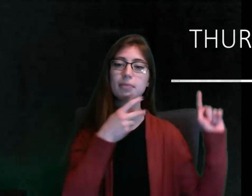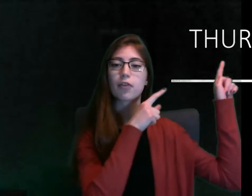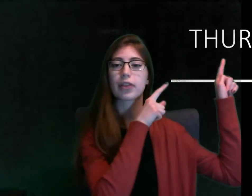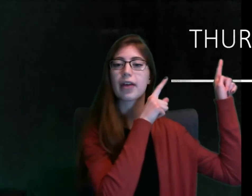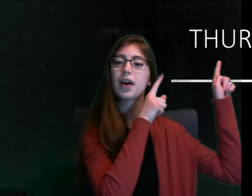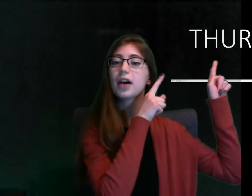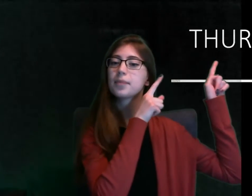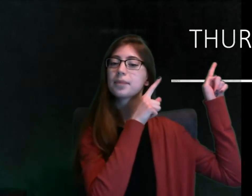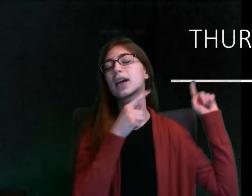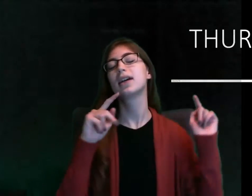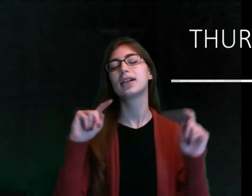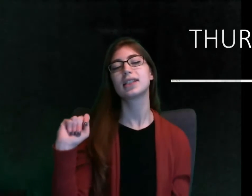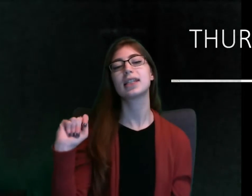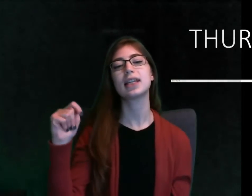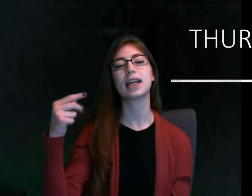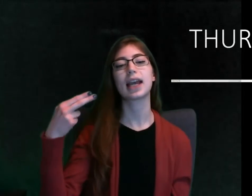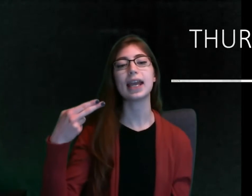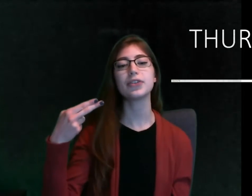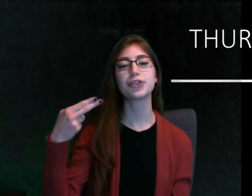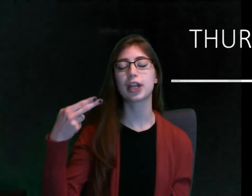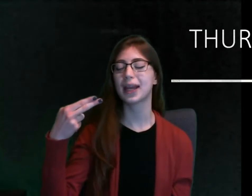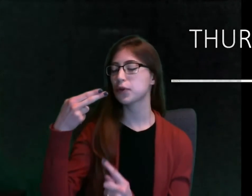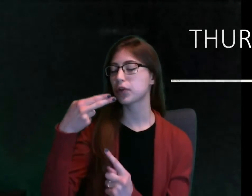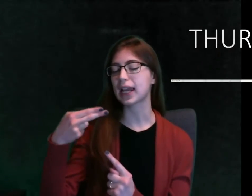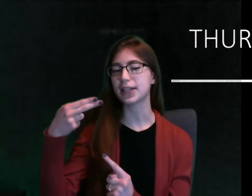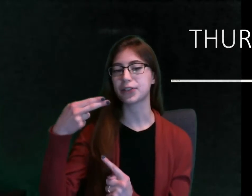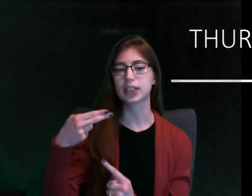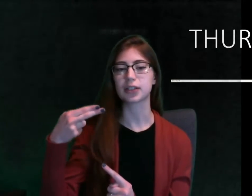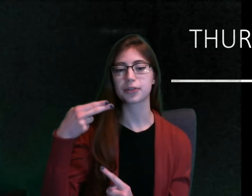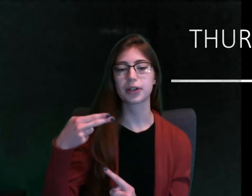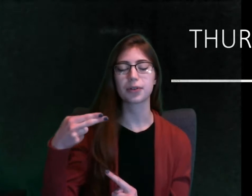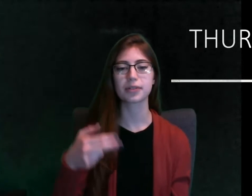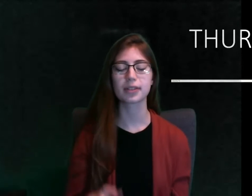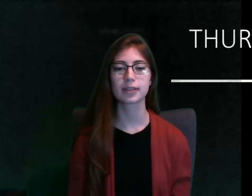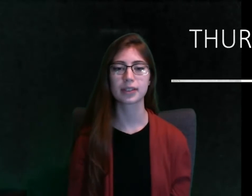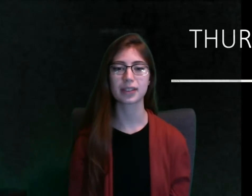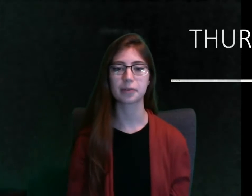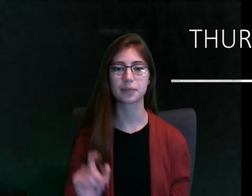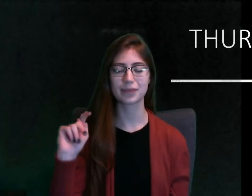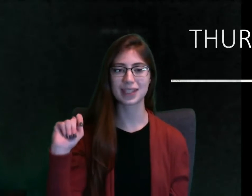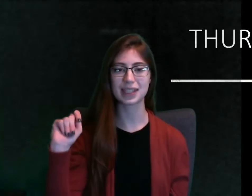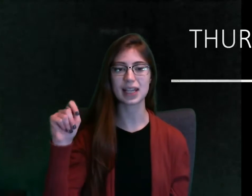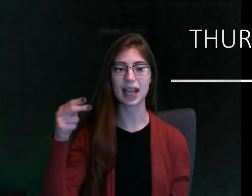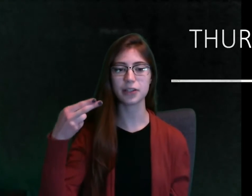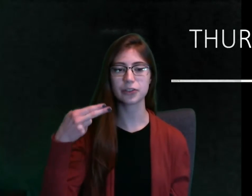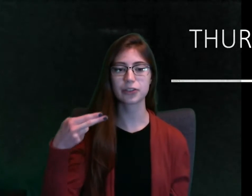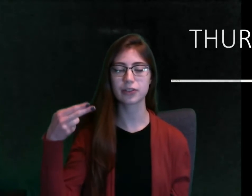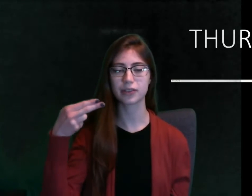the th. T, H, and move your H in little circles. So T, H,